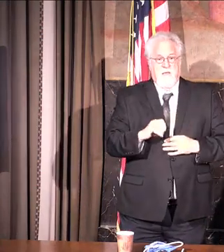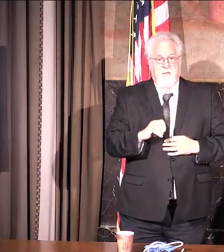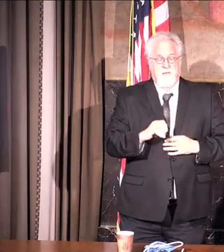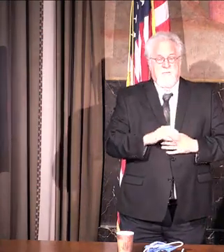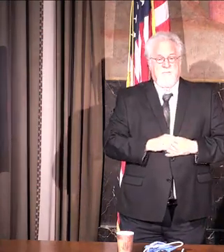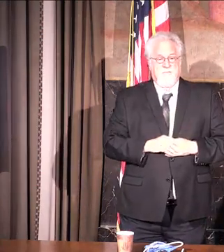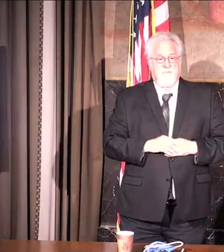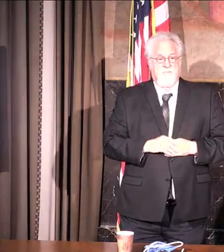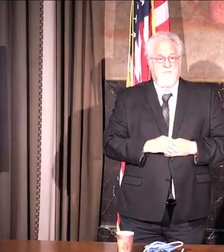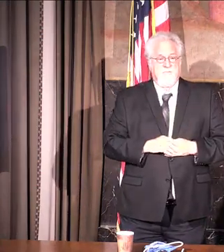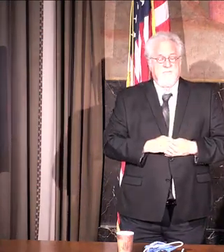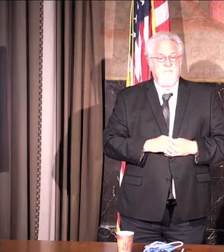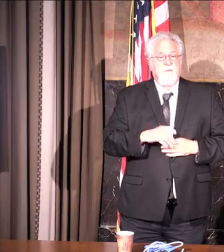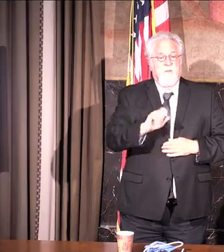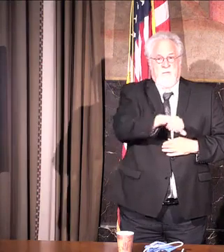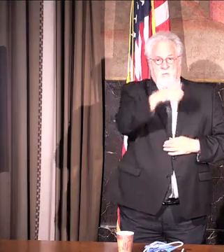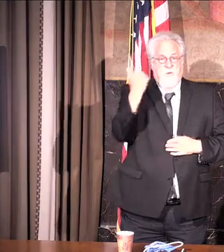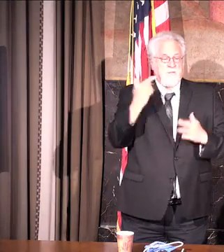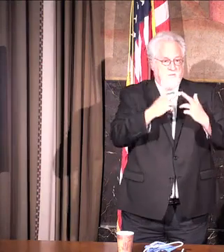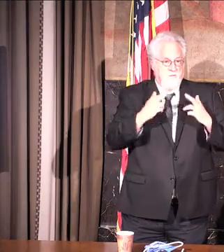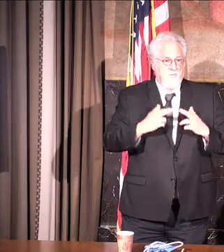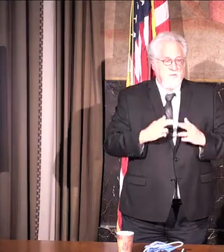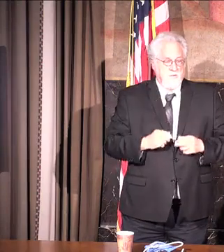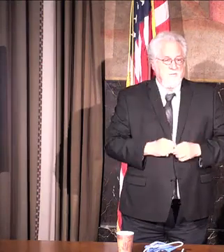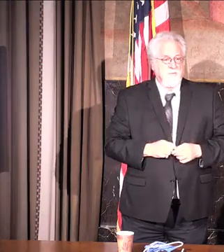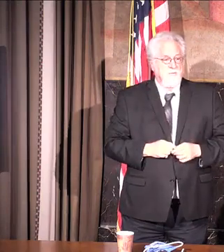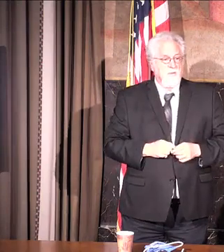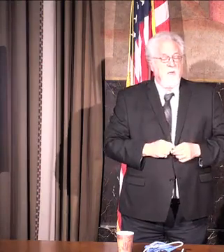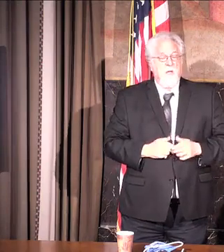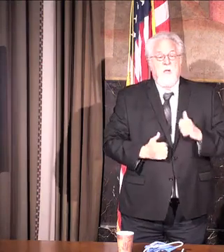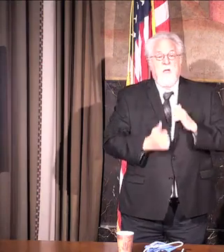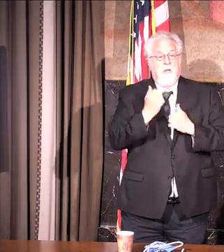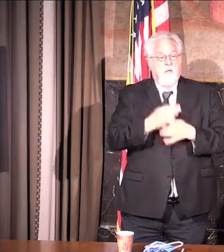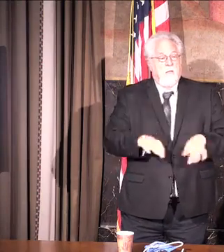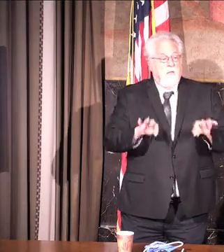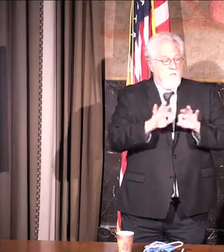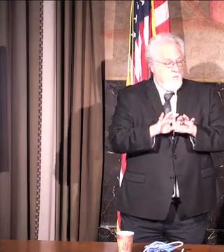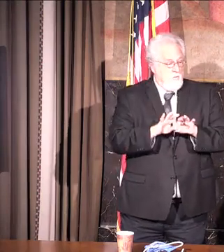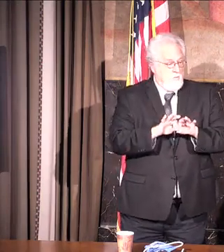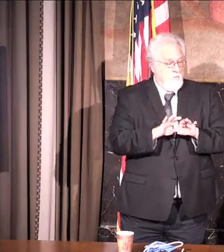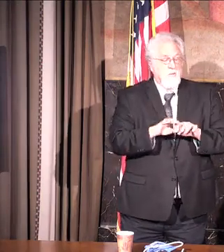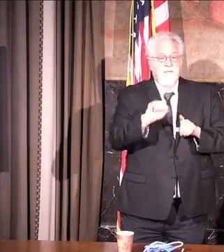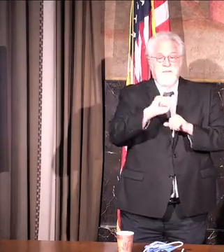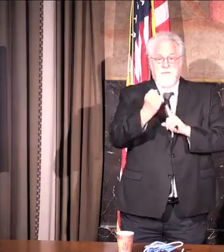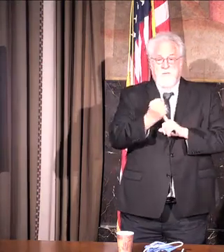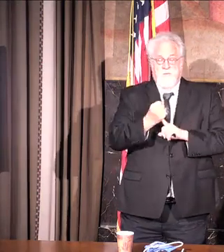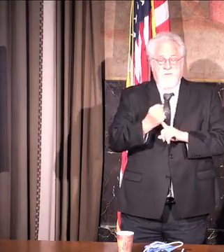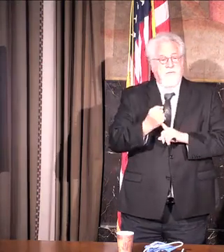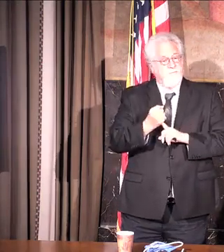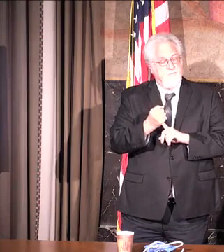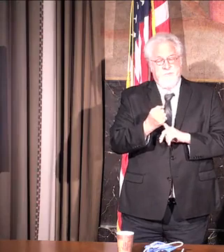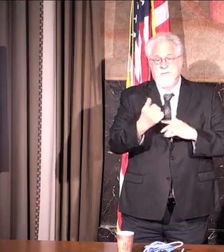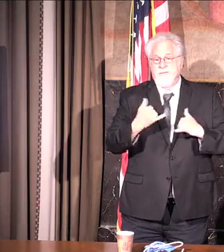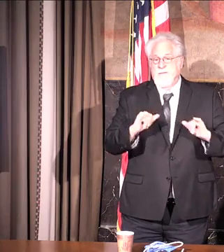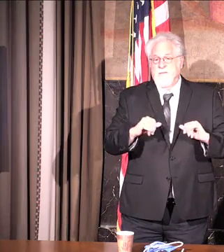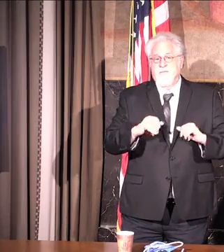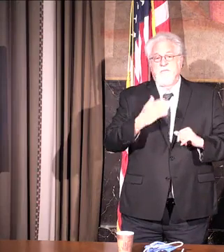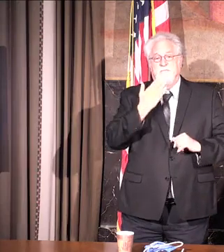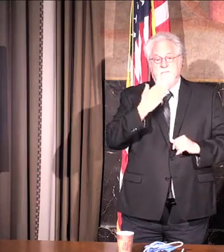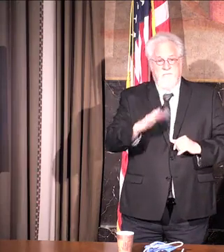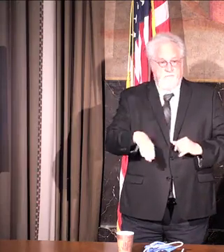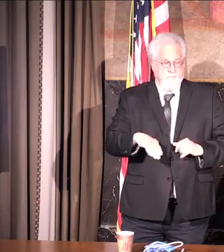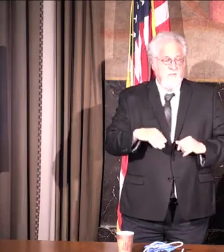the regions. The most important thing to know is the situation remains very, very serious.